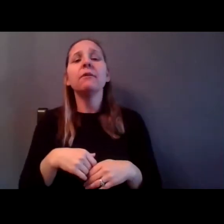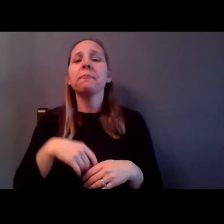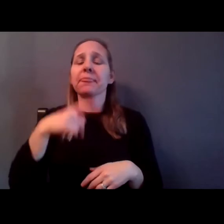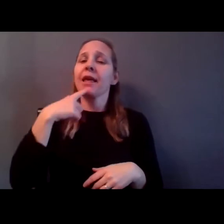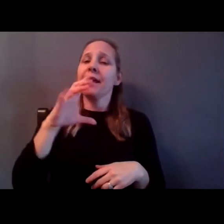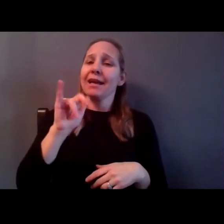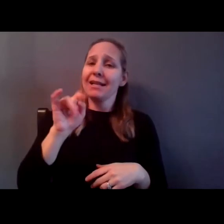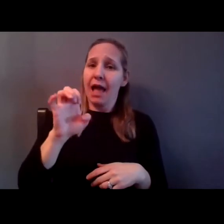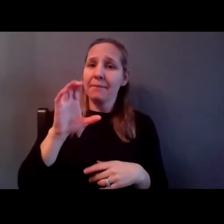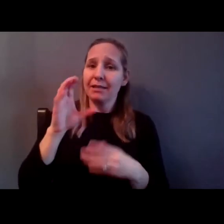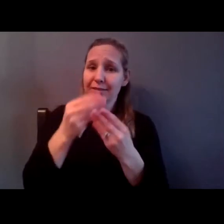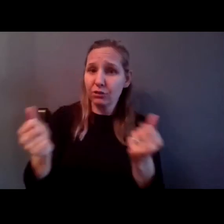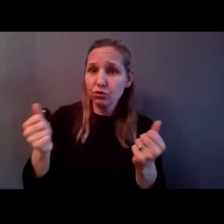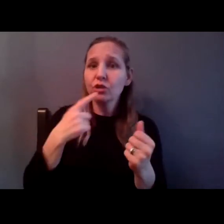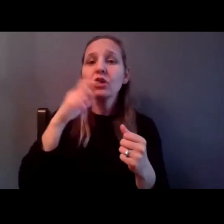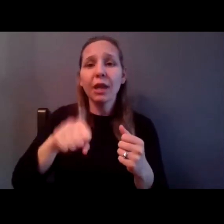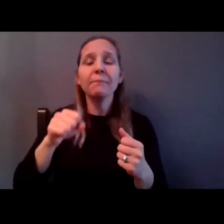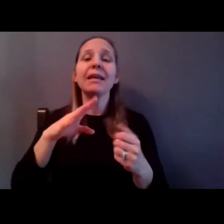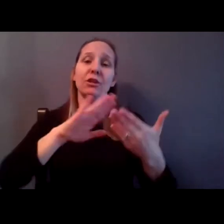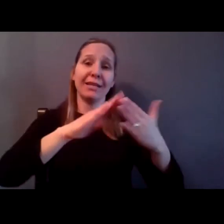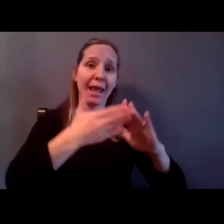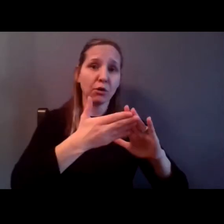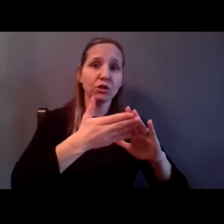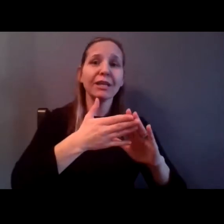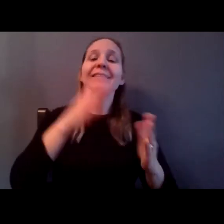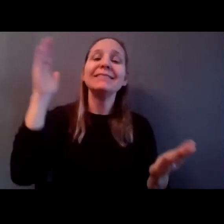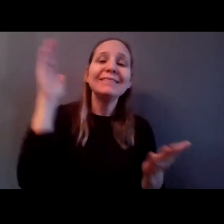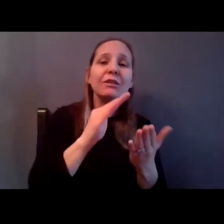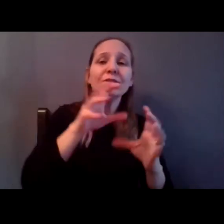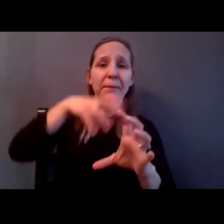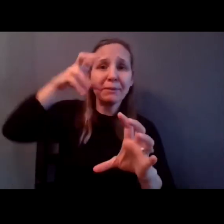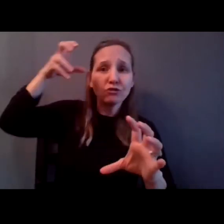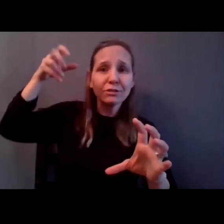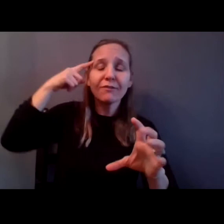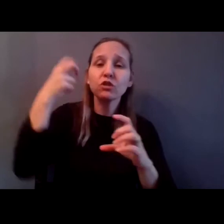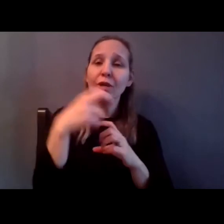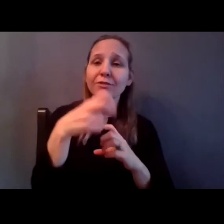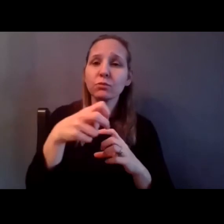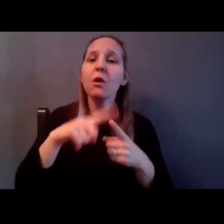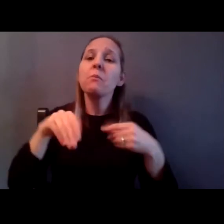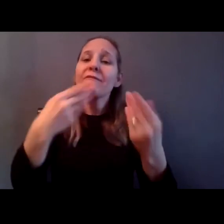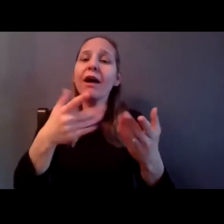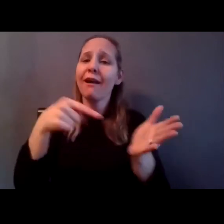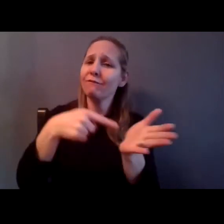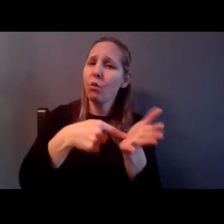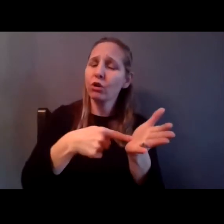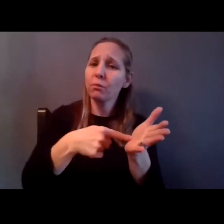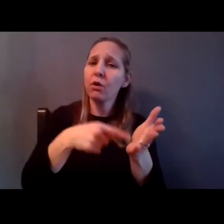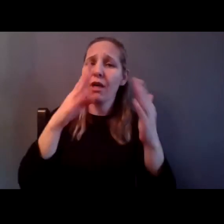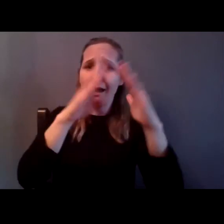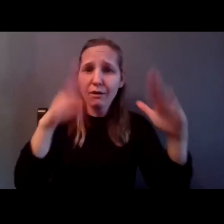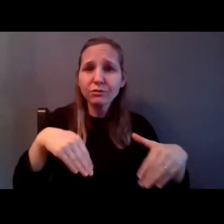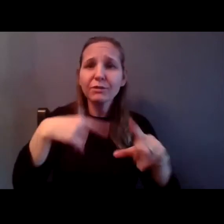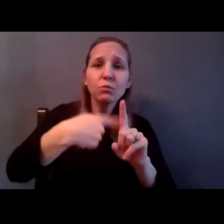community too. Complete neighborhoods decrease transportation emissions, and providing affordable and non-market housing goes hand in hand with